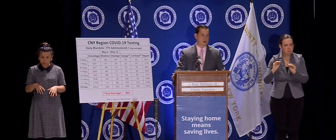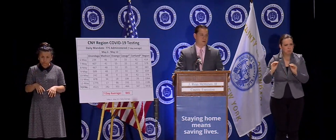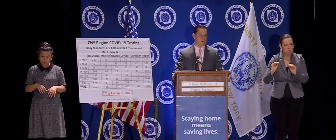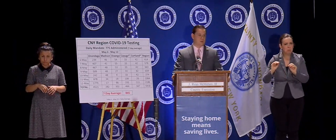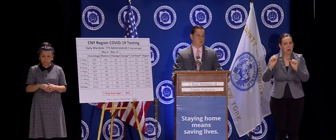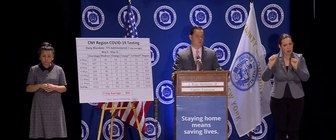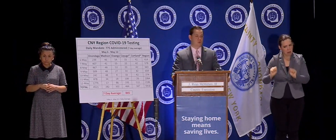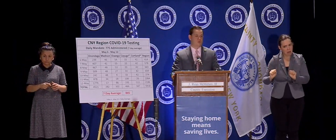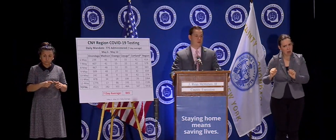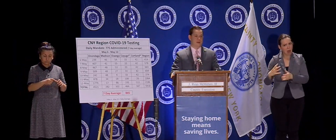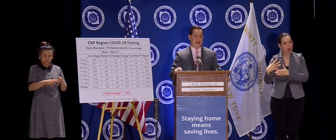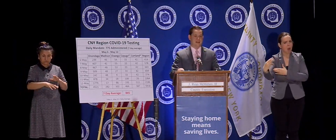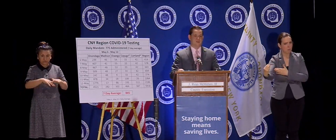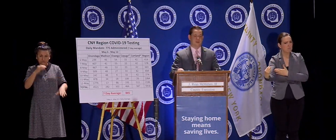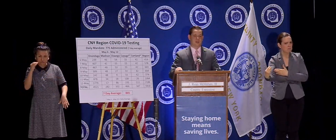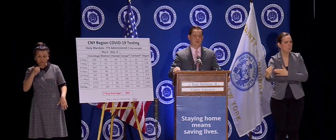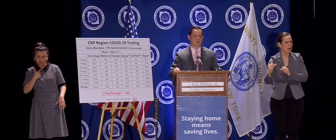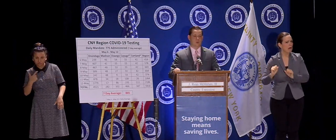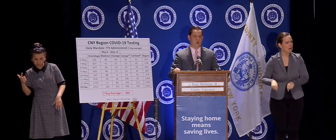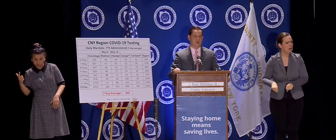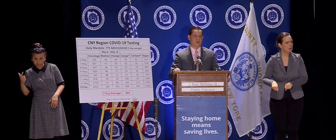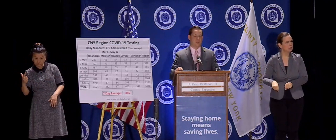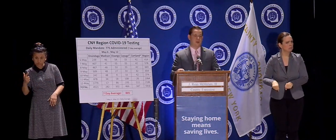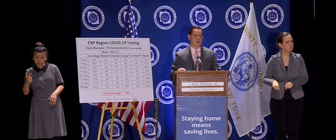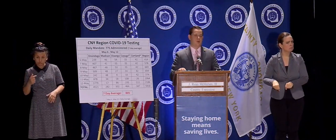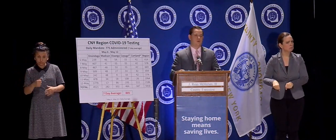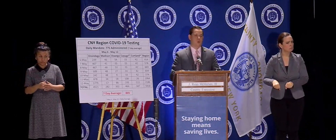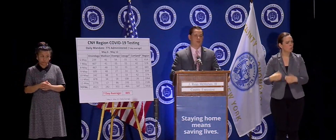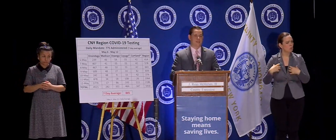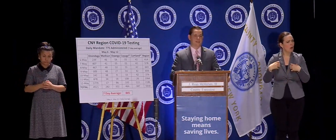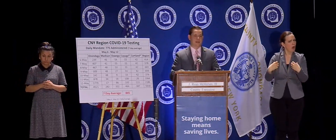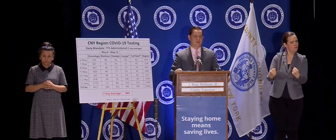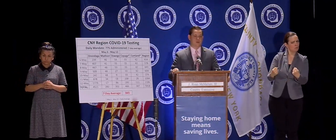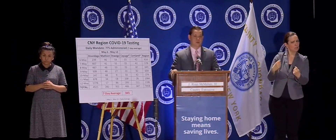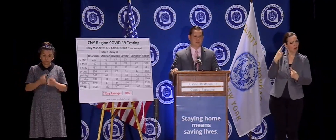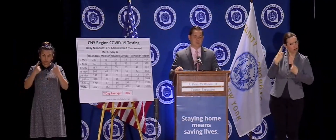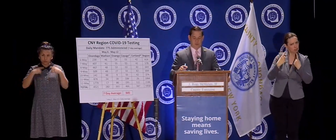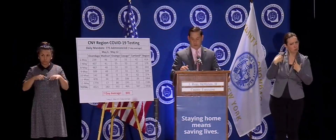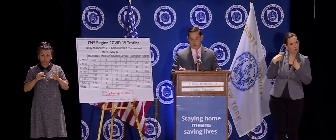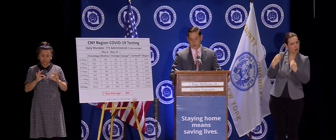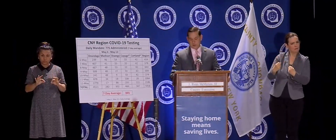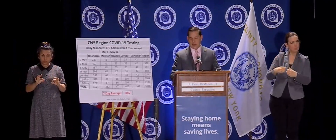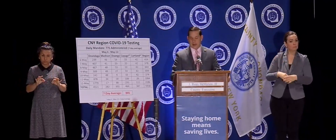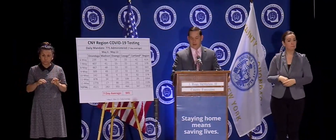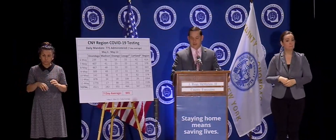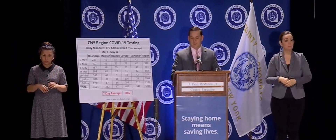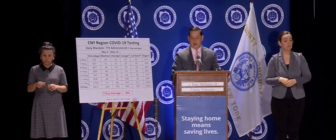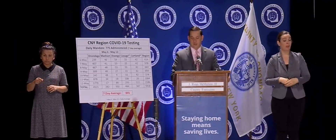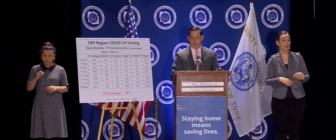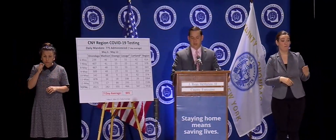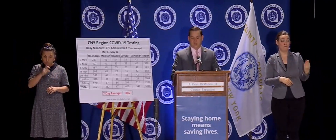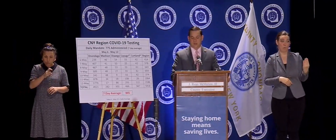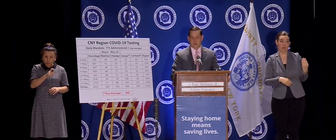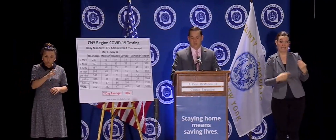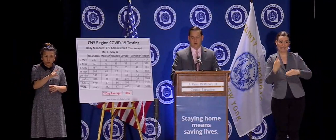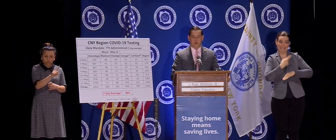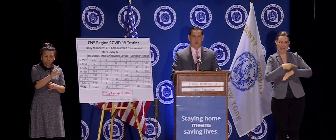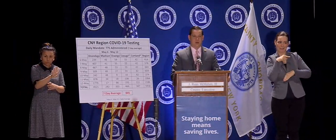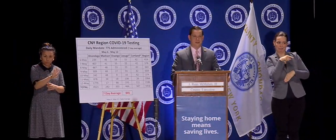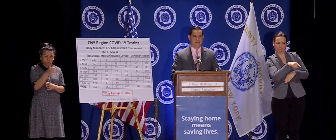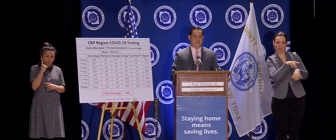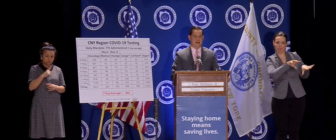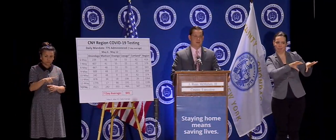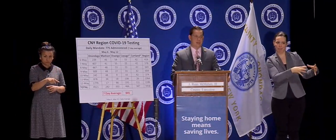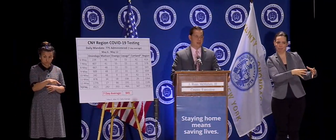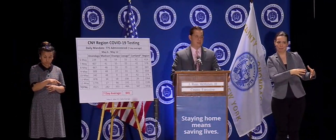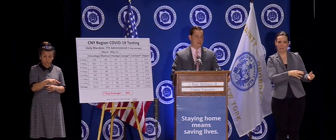be moved from an active case to a recovery, 14 days for a senior. The guidelines have now changed. No